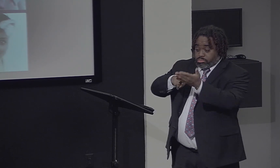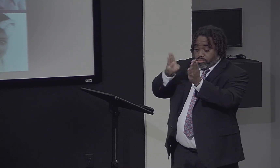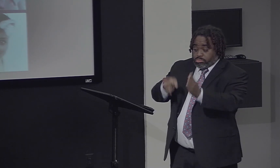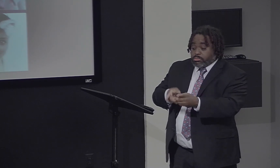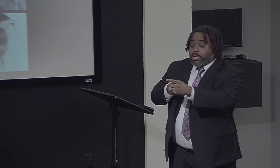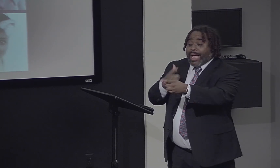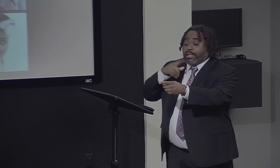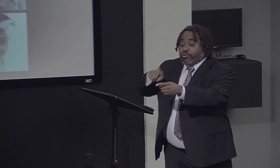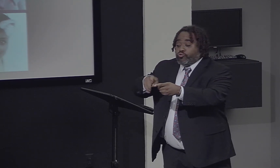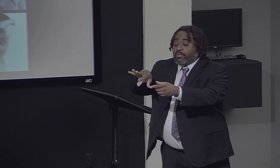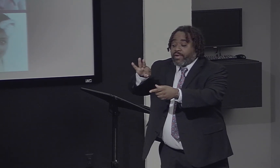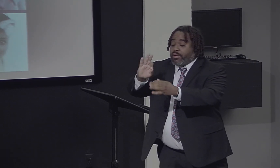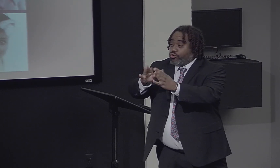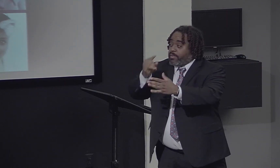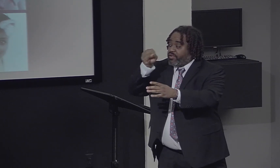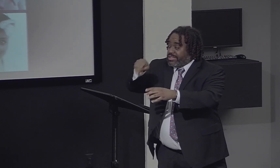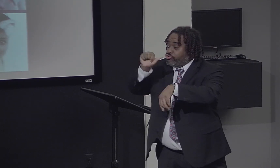I rely on an interpreter.